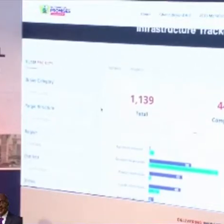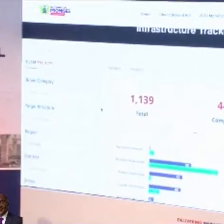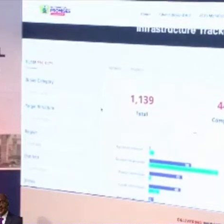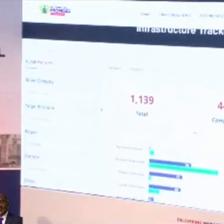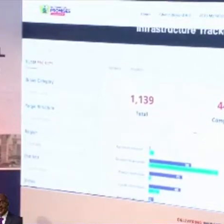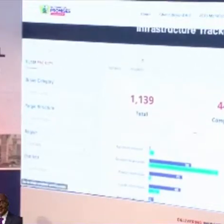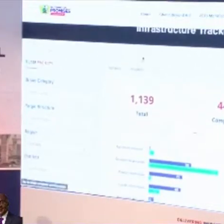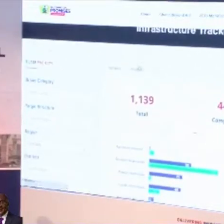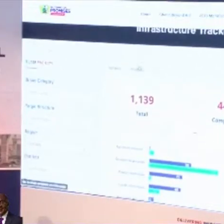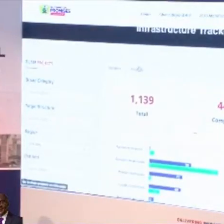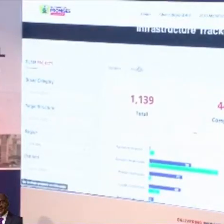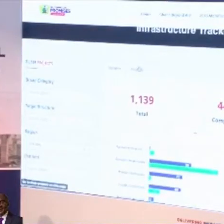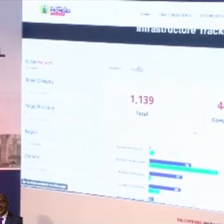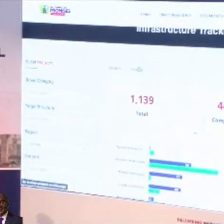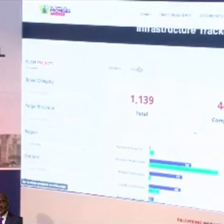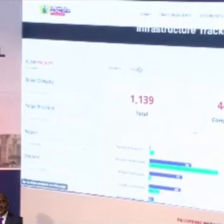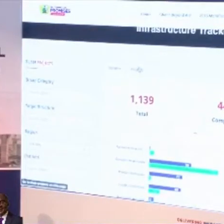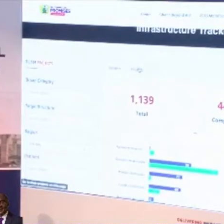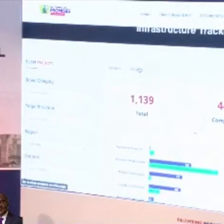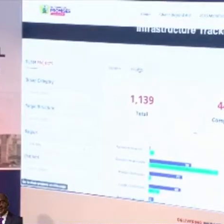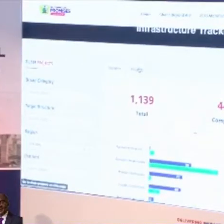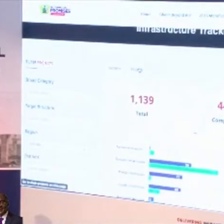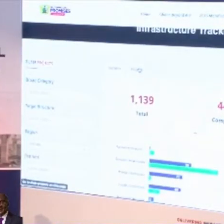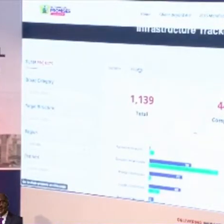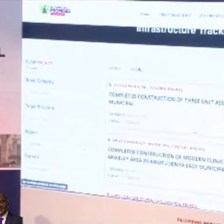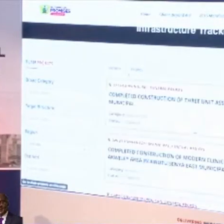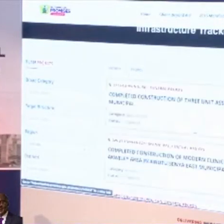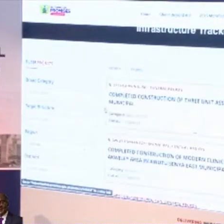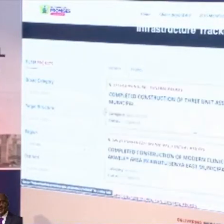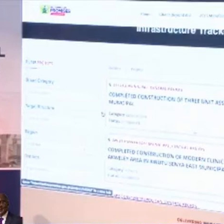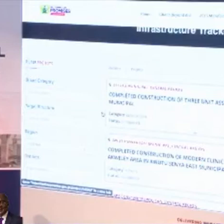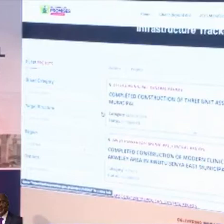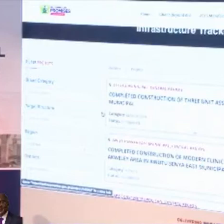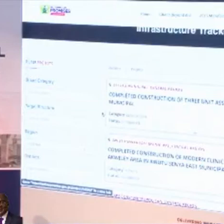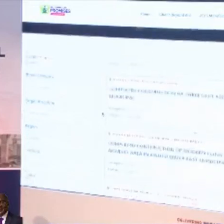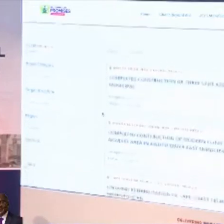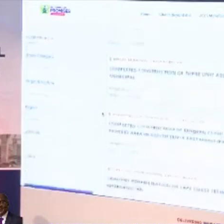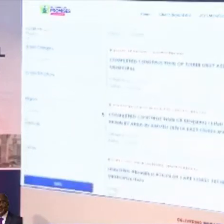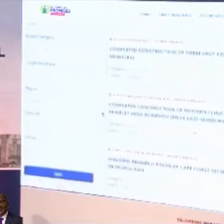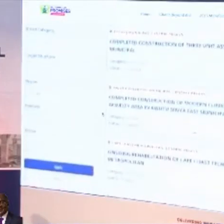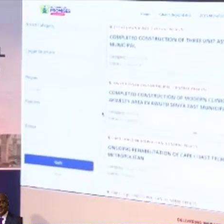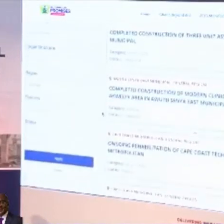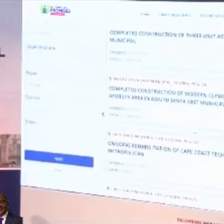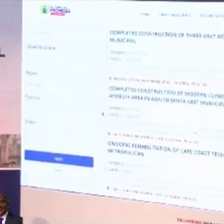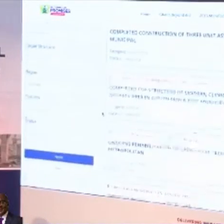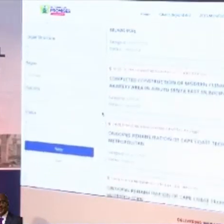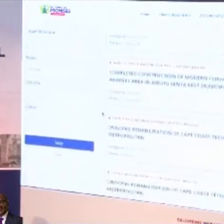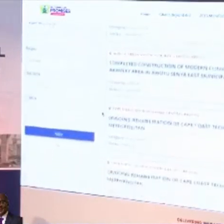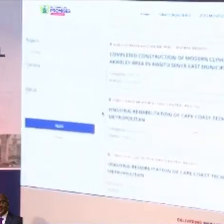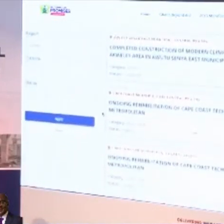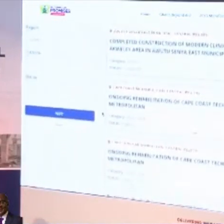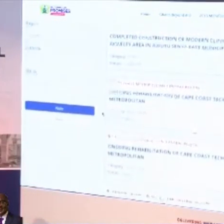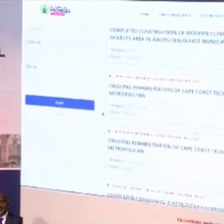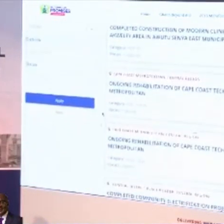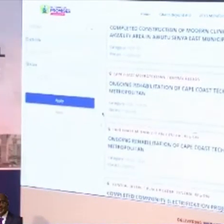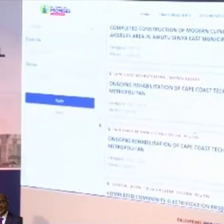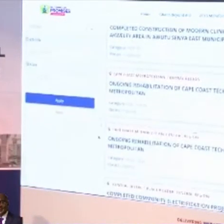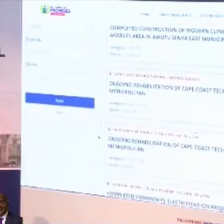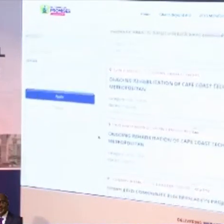Central Region, 1,100. So let's see the projects. Scroll down. So you will know.